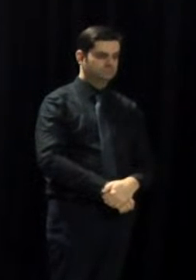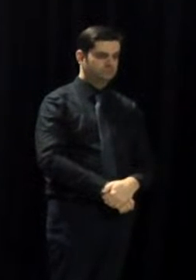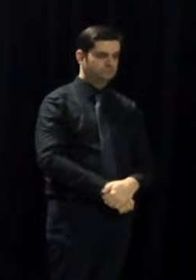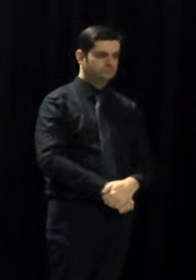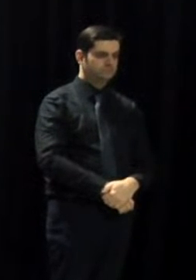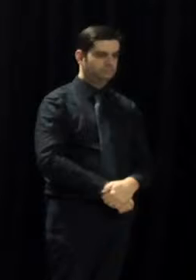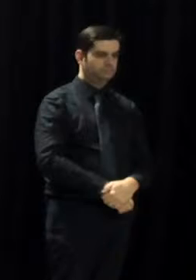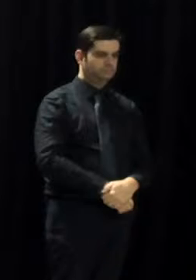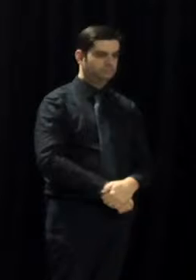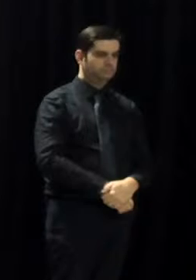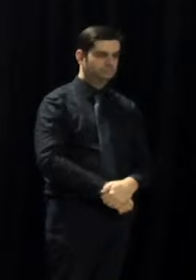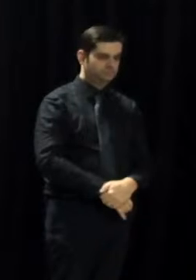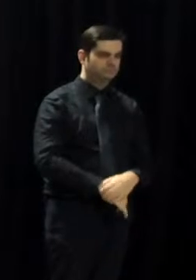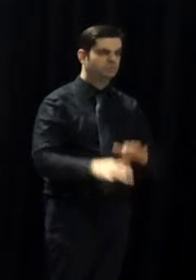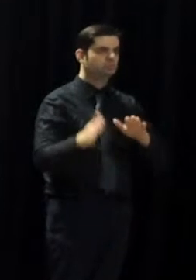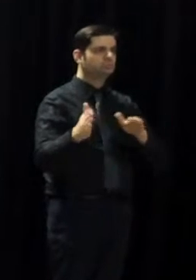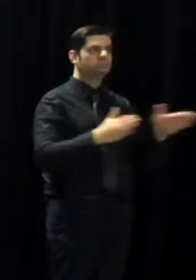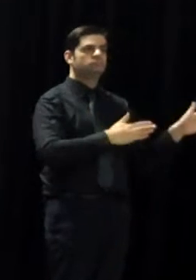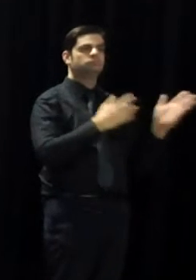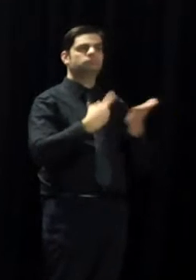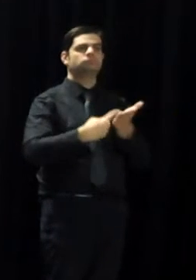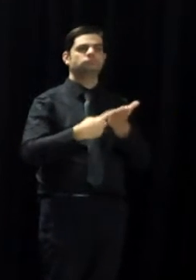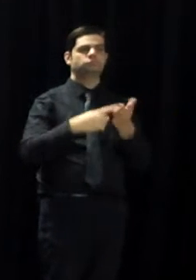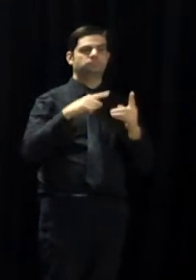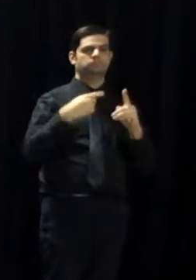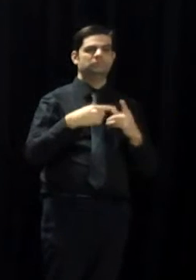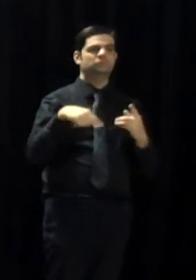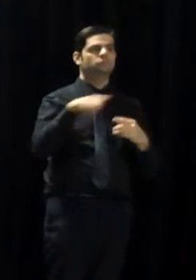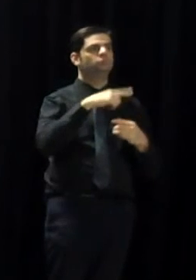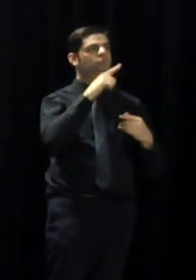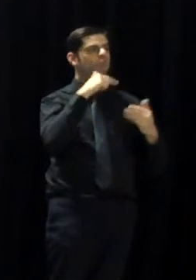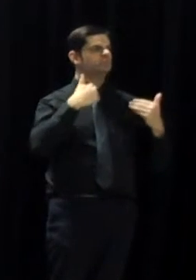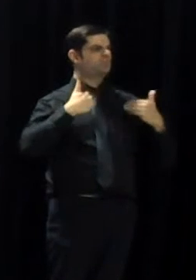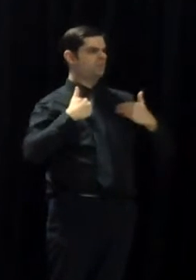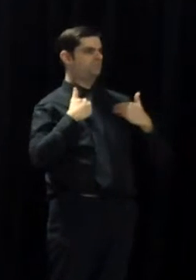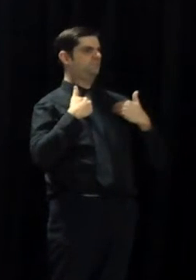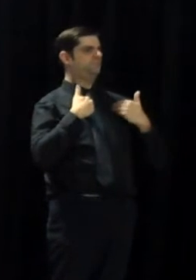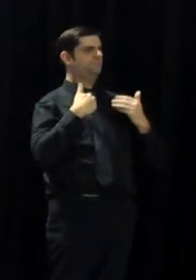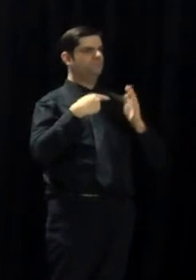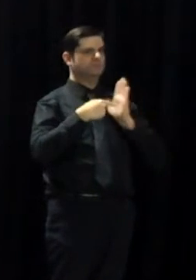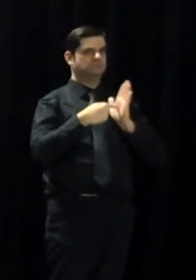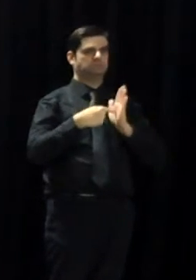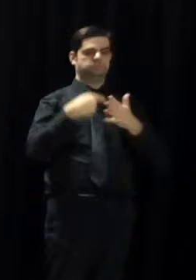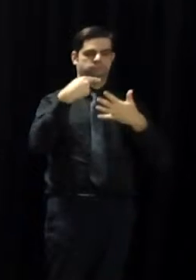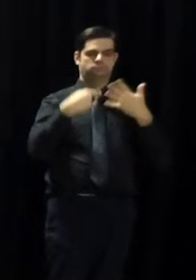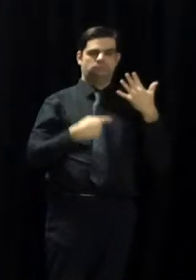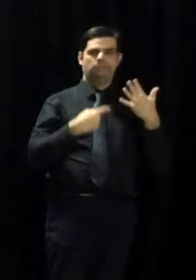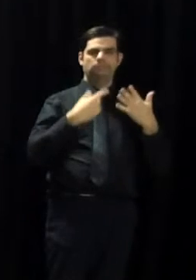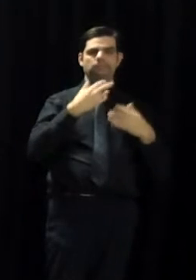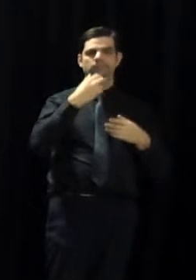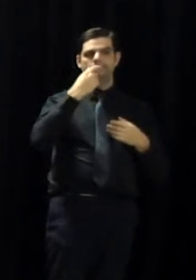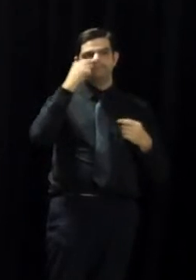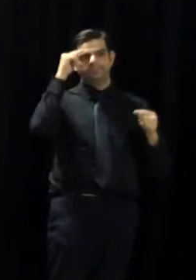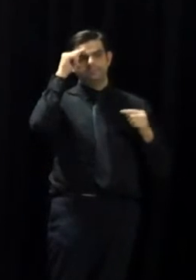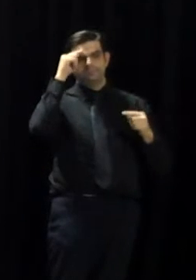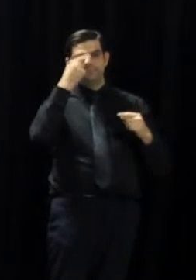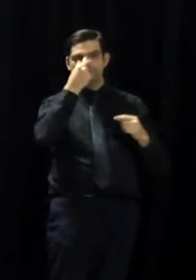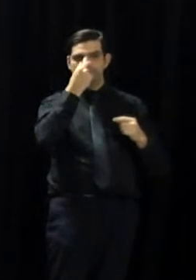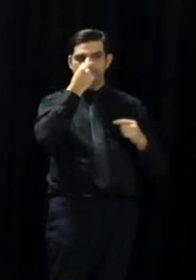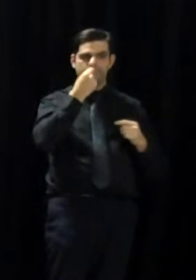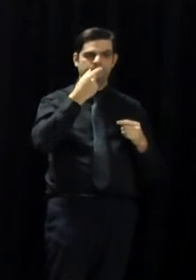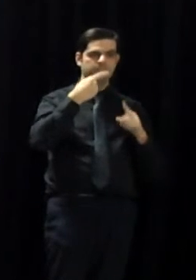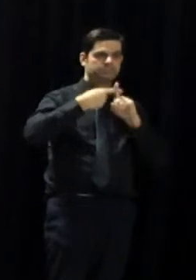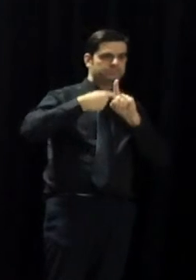Symptomatic testing, Cayuga Medical Monday through Friday. Remember, with Cayuga Medical Monday